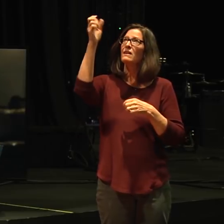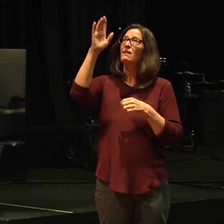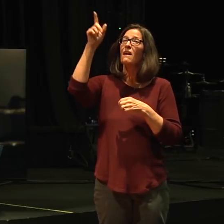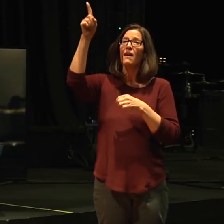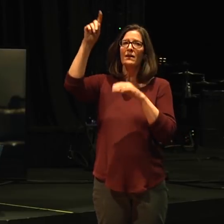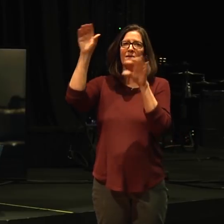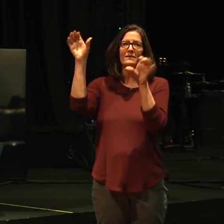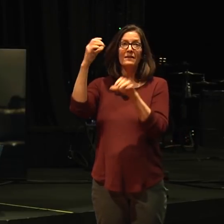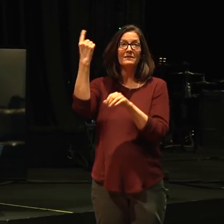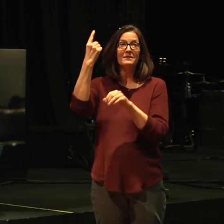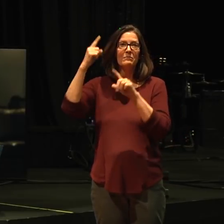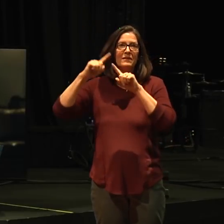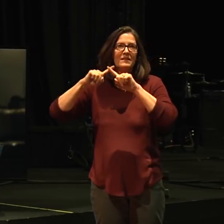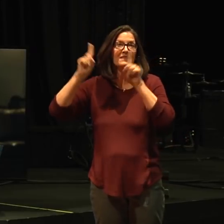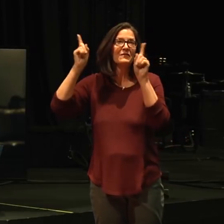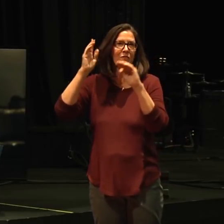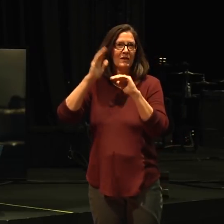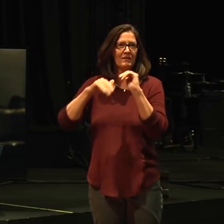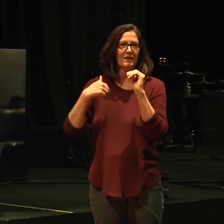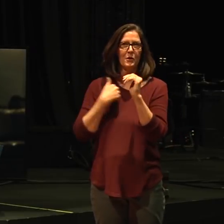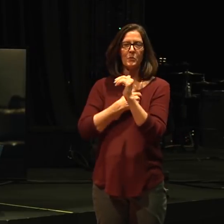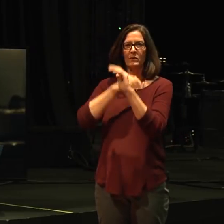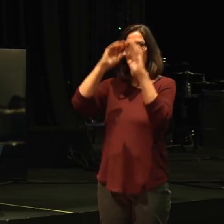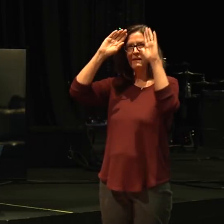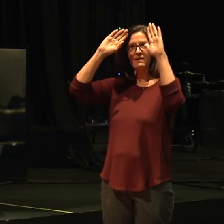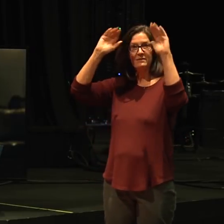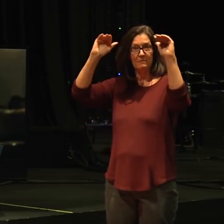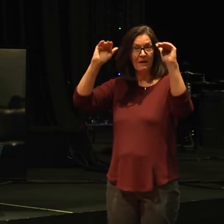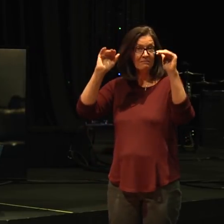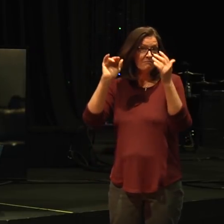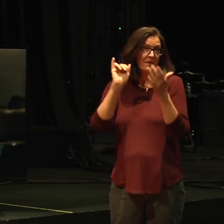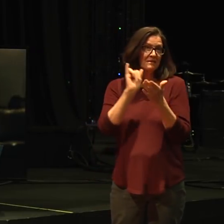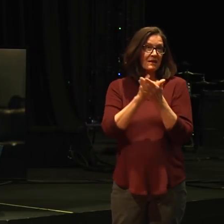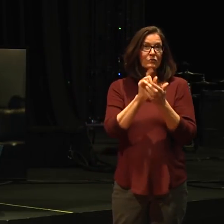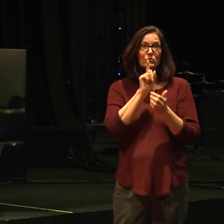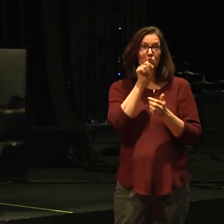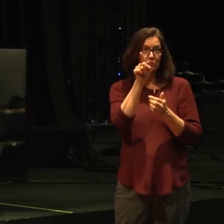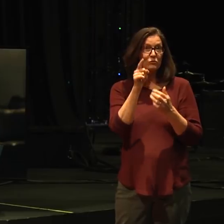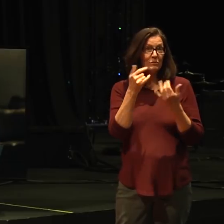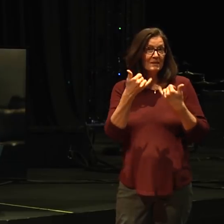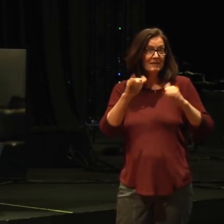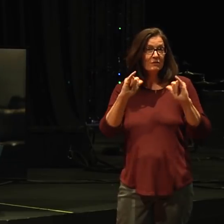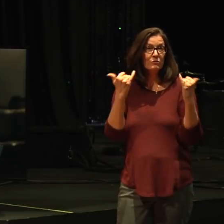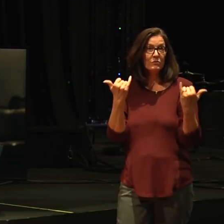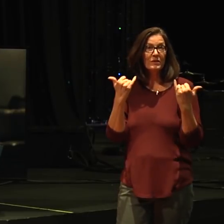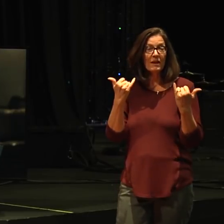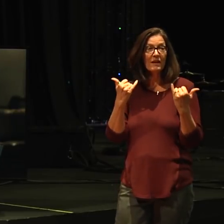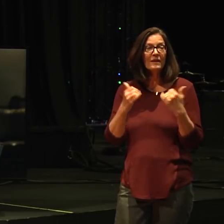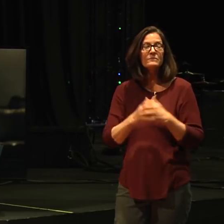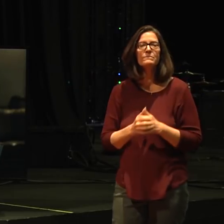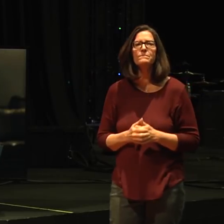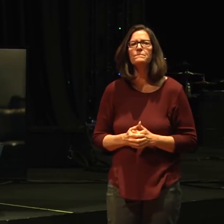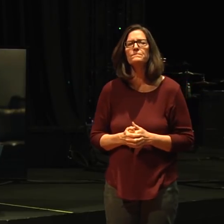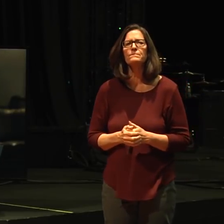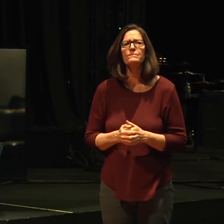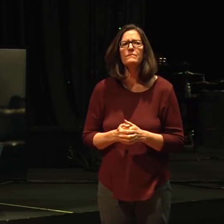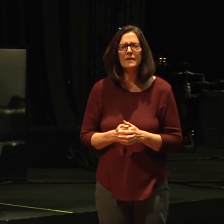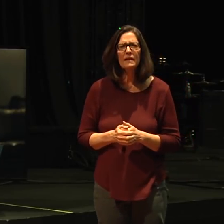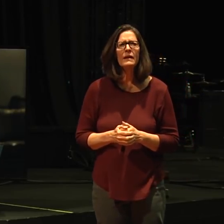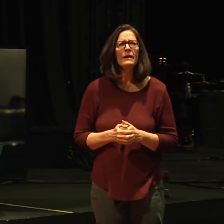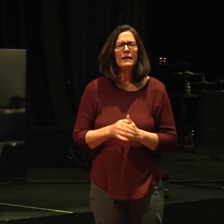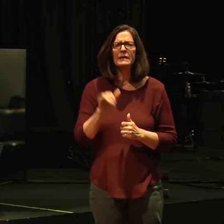God to do. It's still true with us today, right? And it's probably no more true